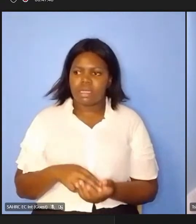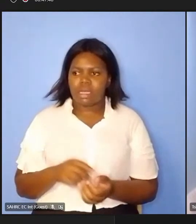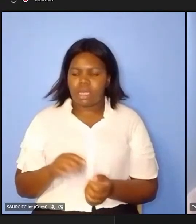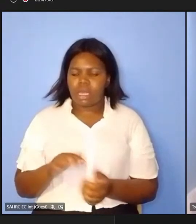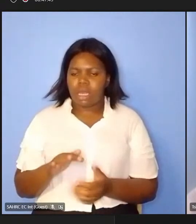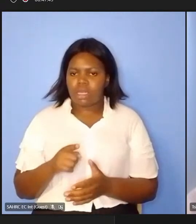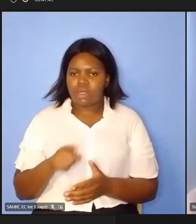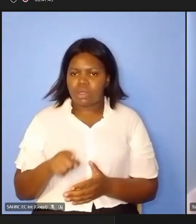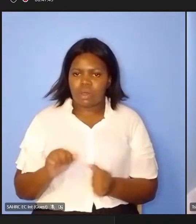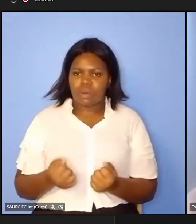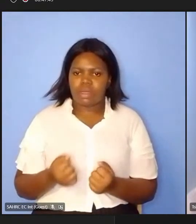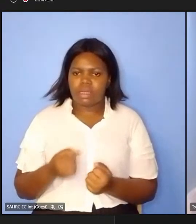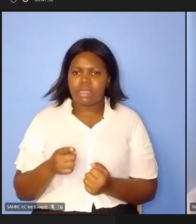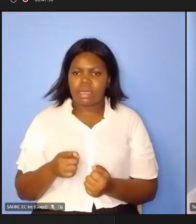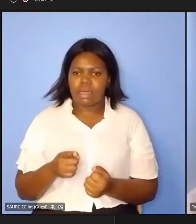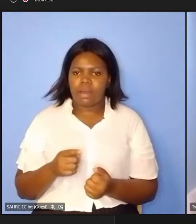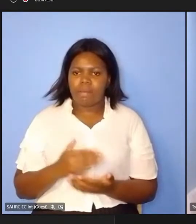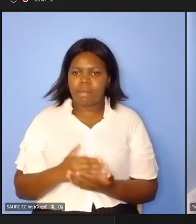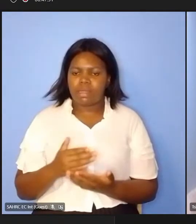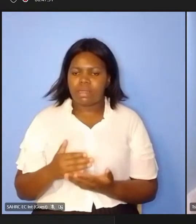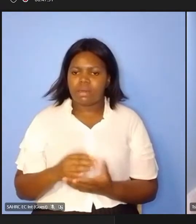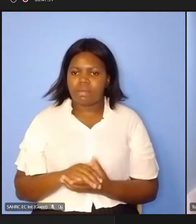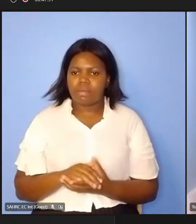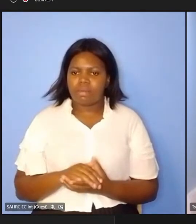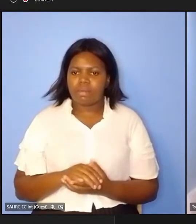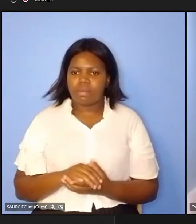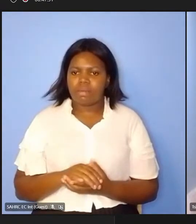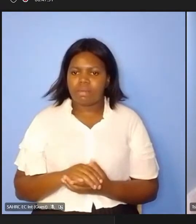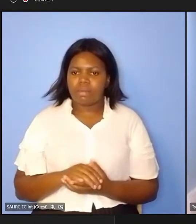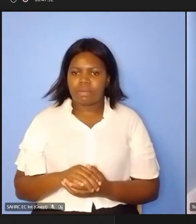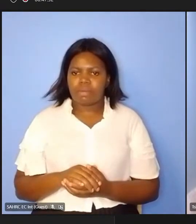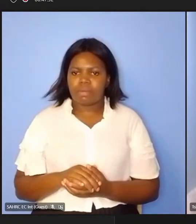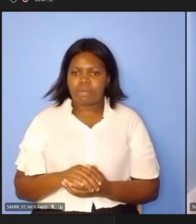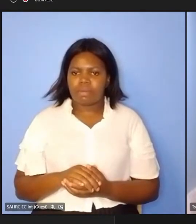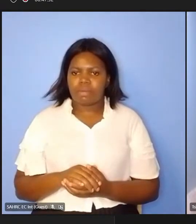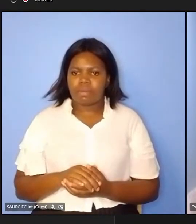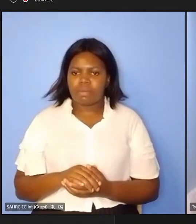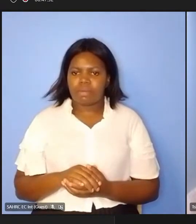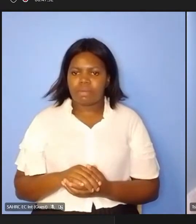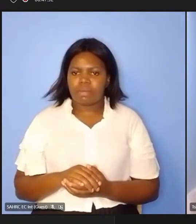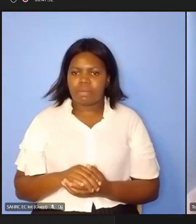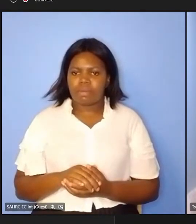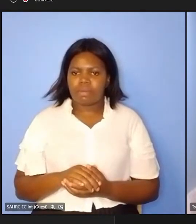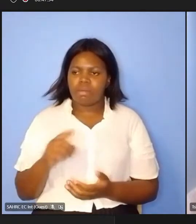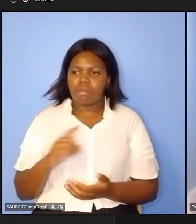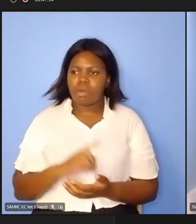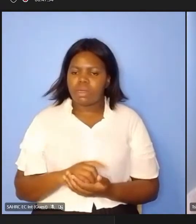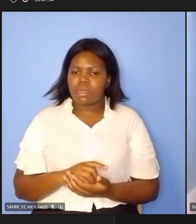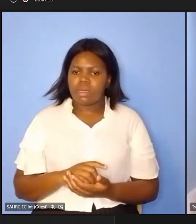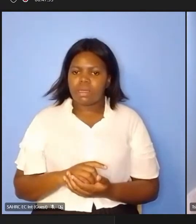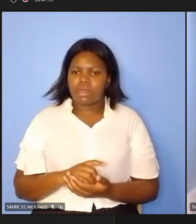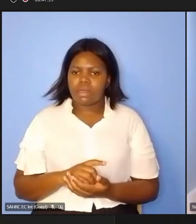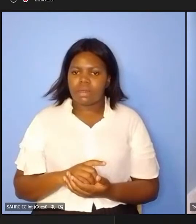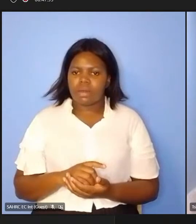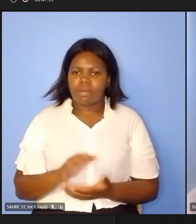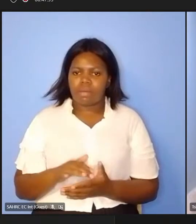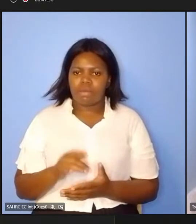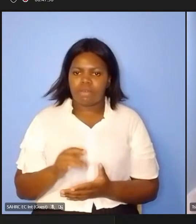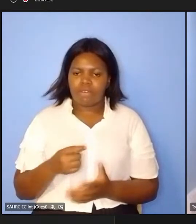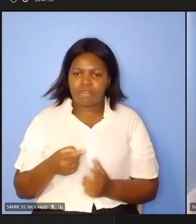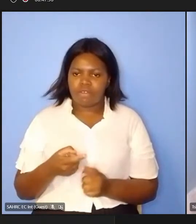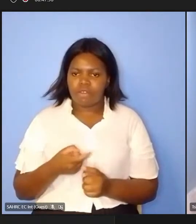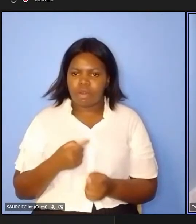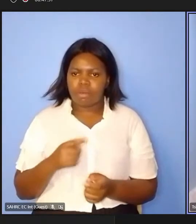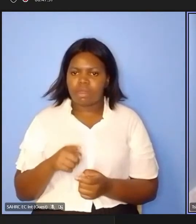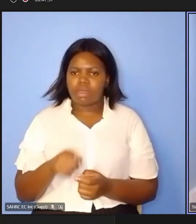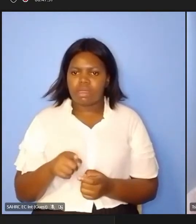pass constitutional muster, and that is what we've heard here this morning from various stakeholders. So that's